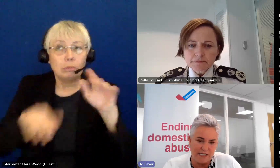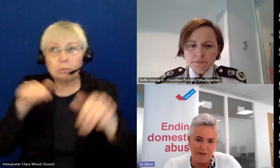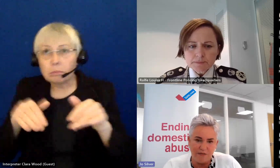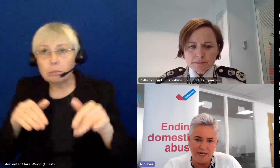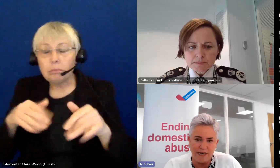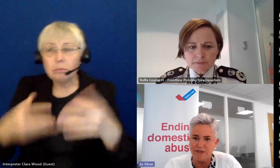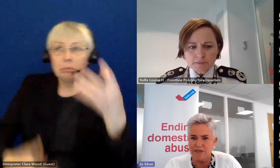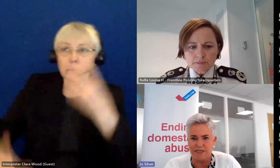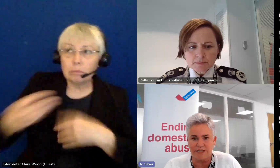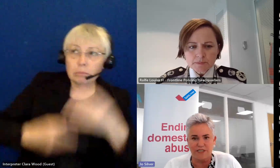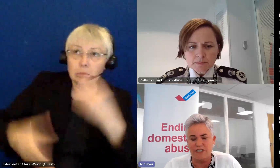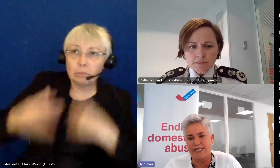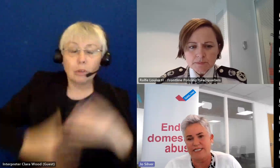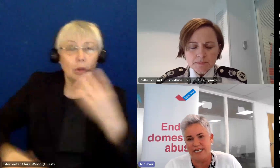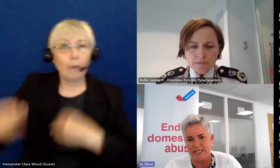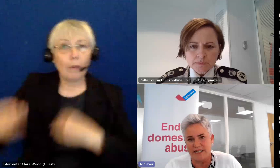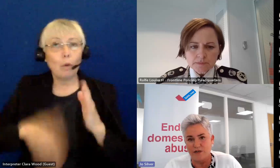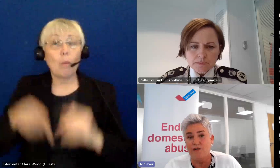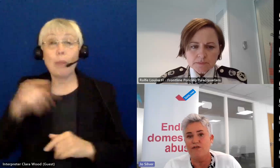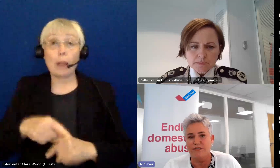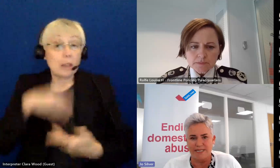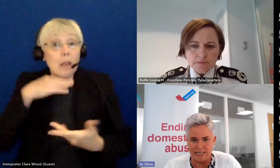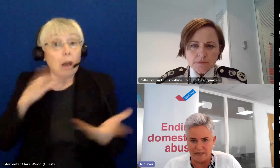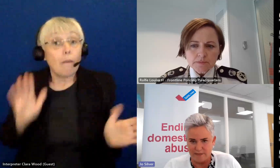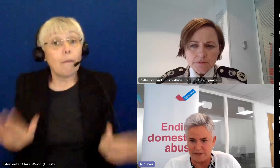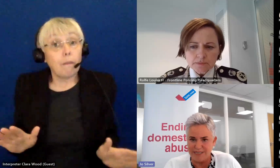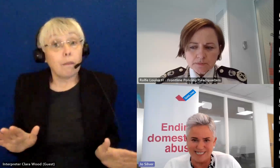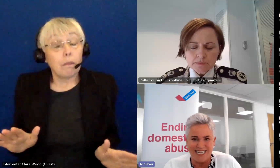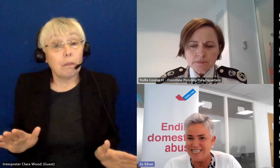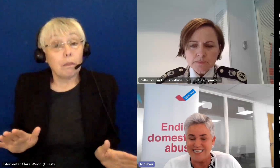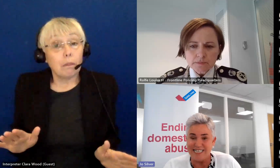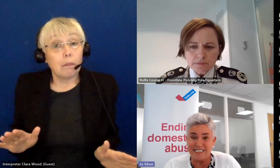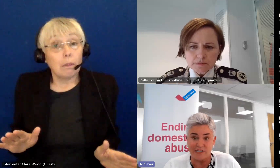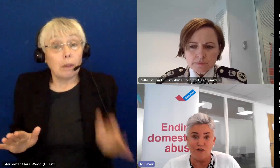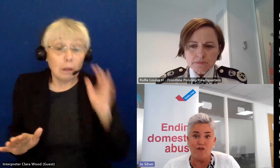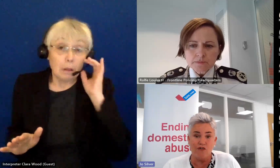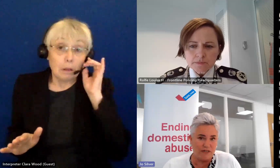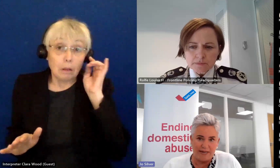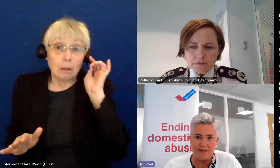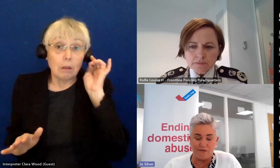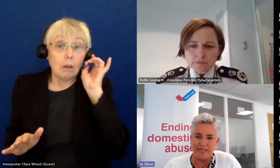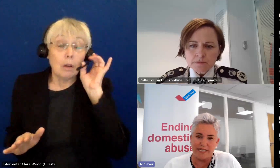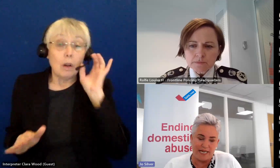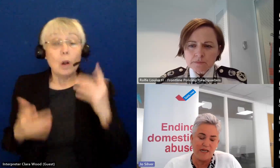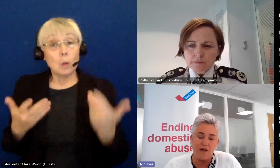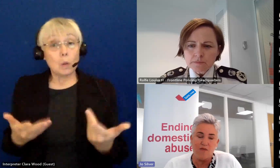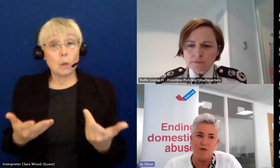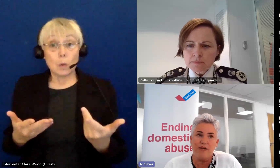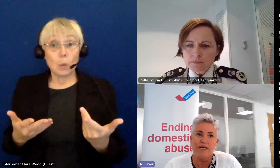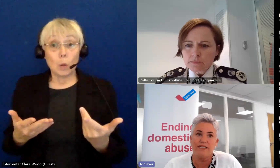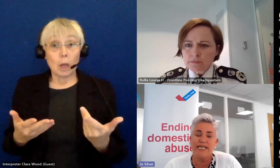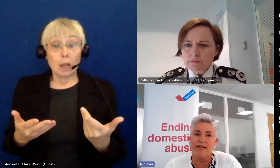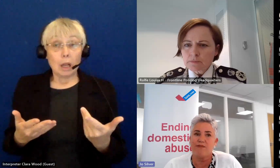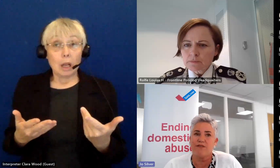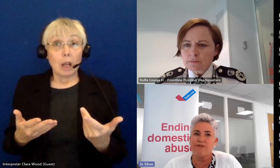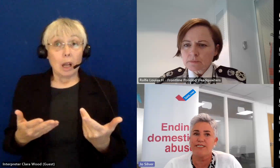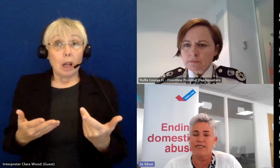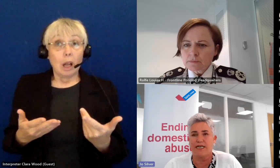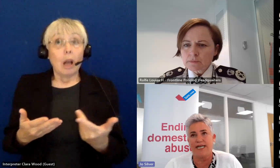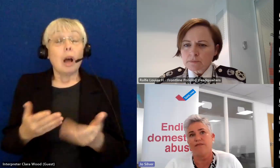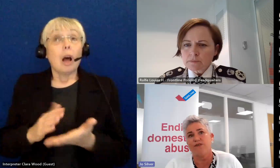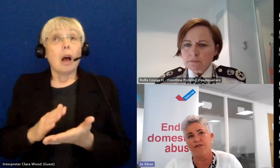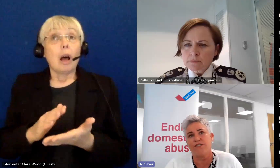is. So we are not suggesting that all domestic abuse needs all of everything. What we are saying